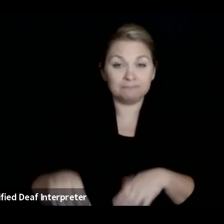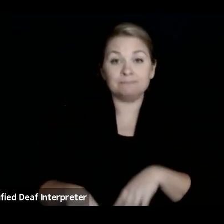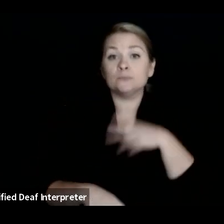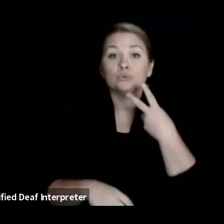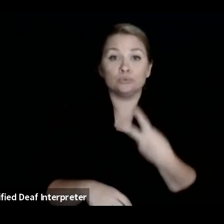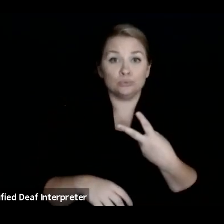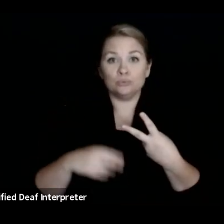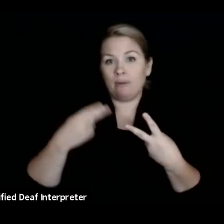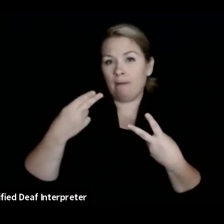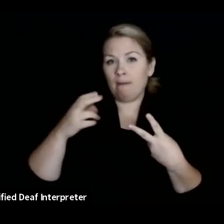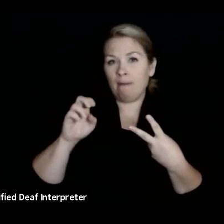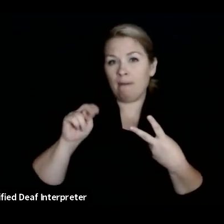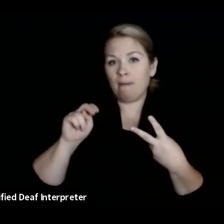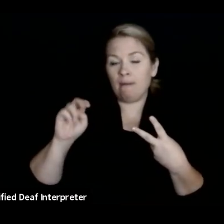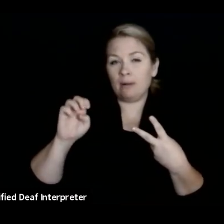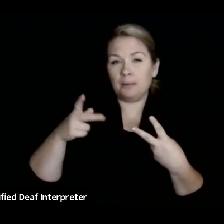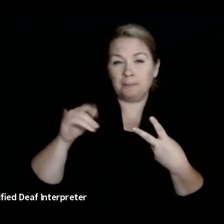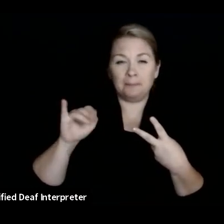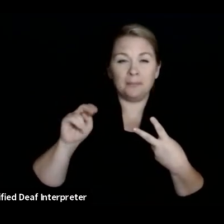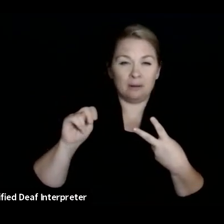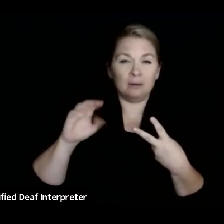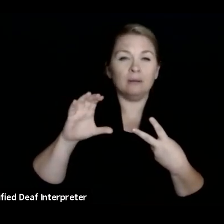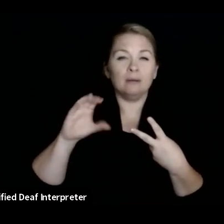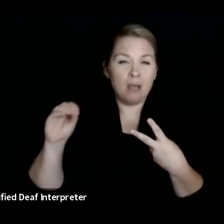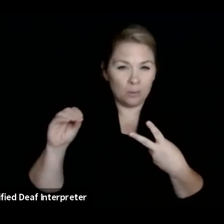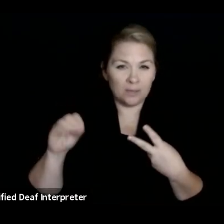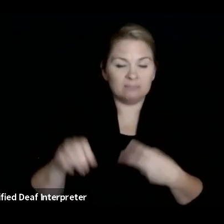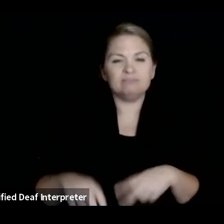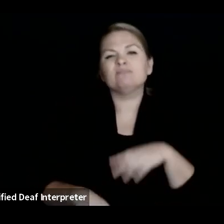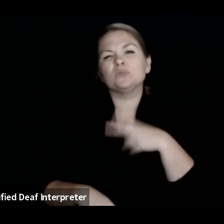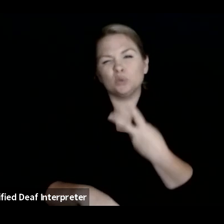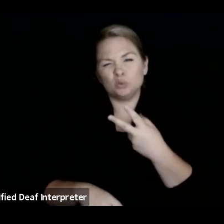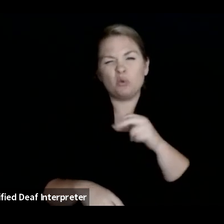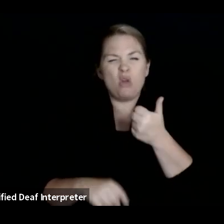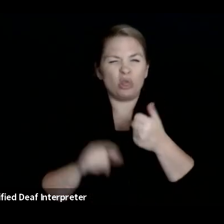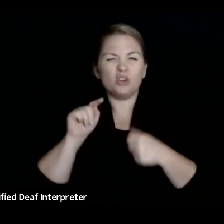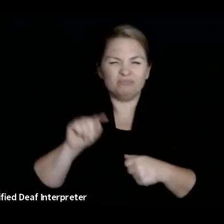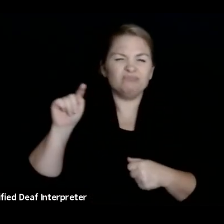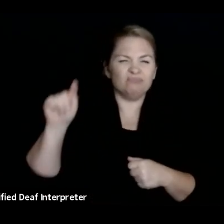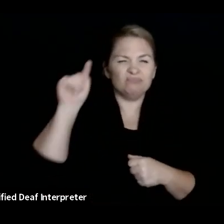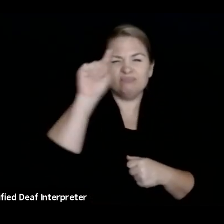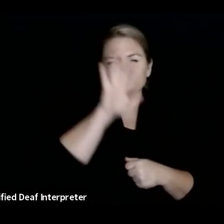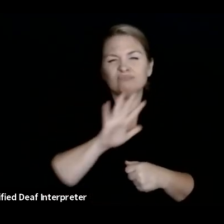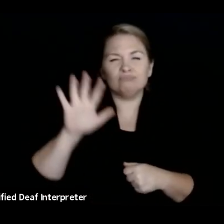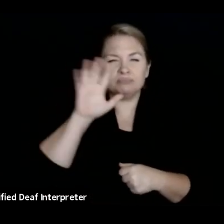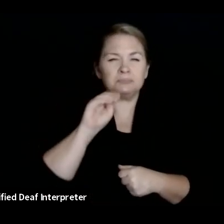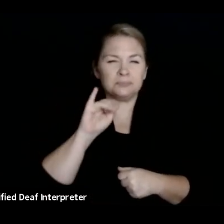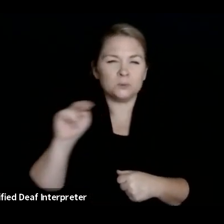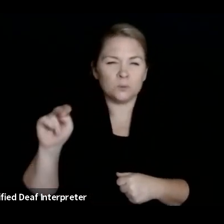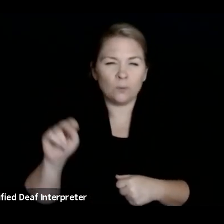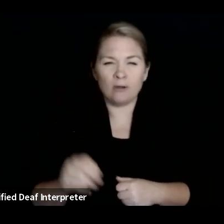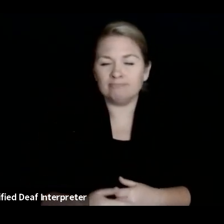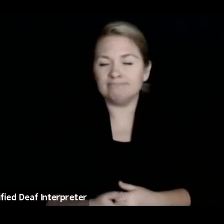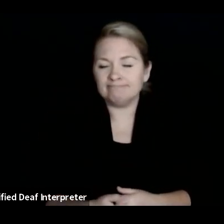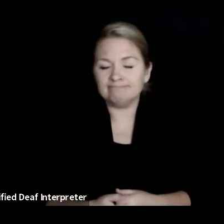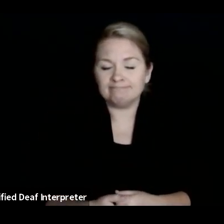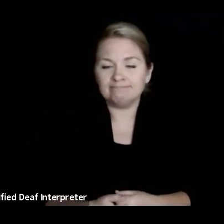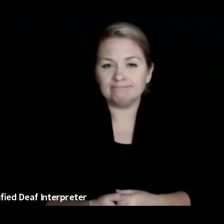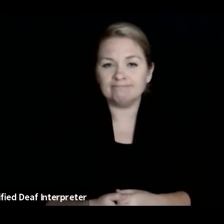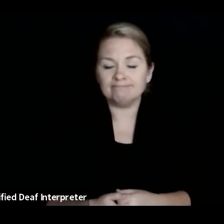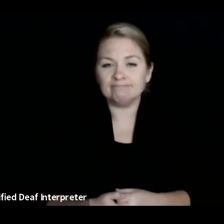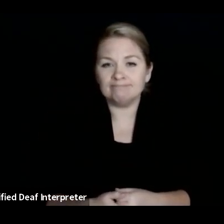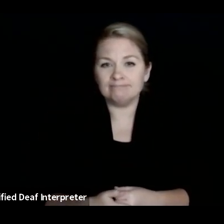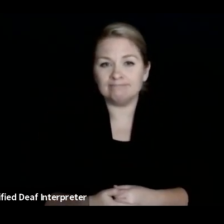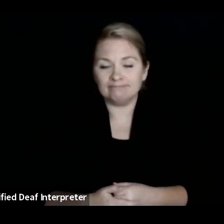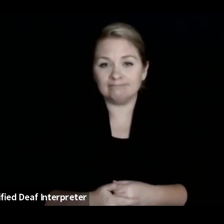and Washington County. And our total deaths include 3 individuals in their 90s, 2 in